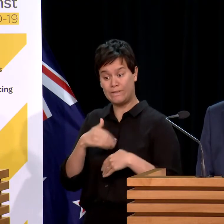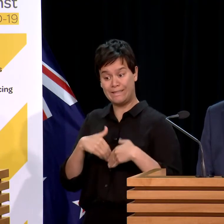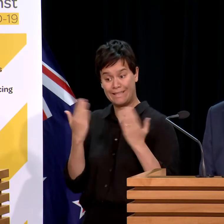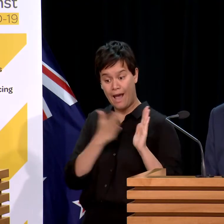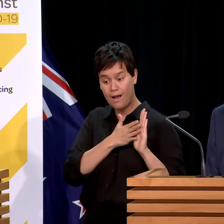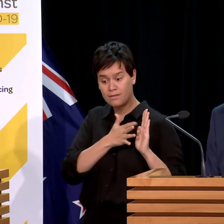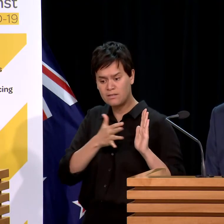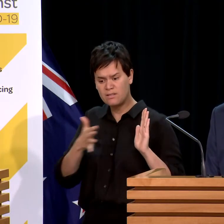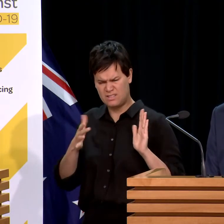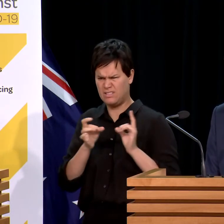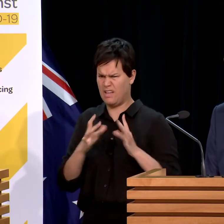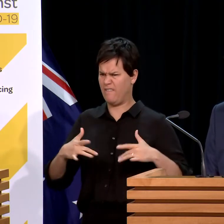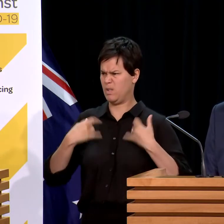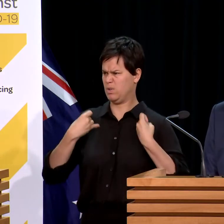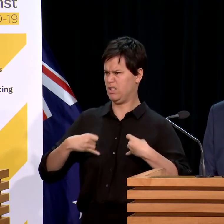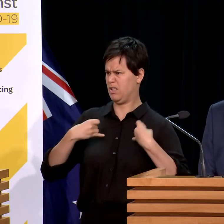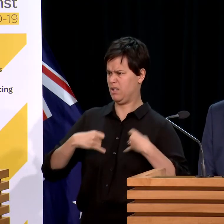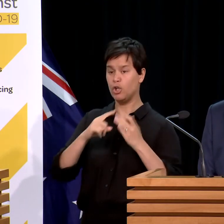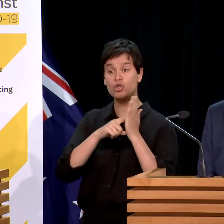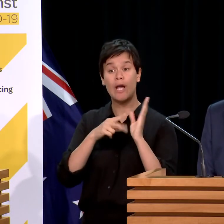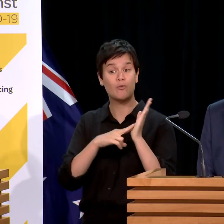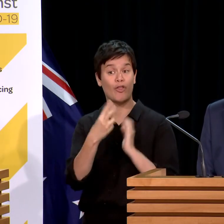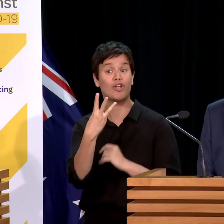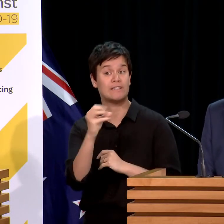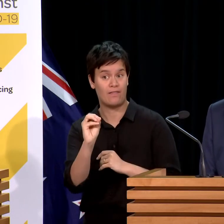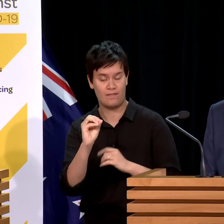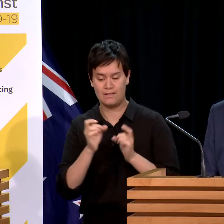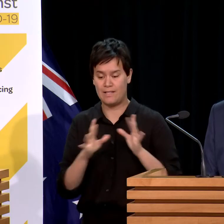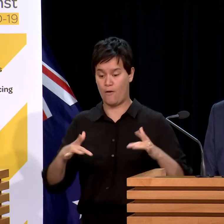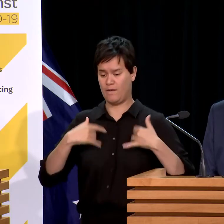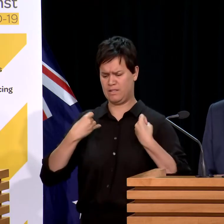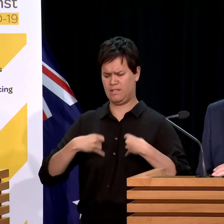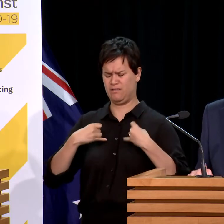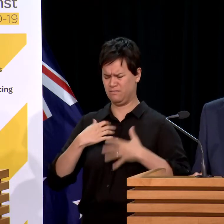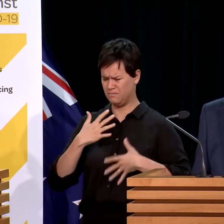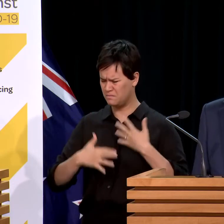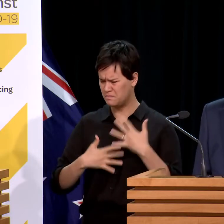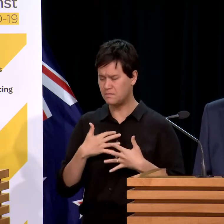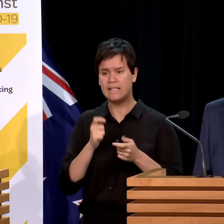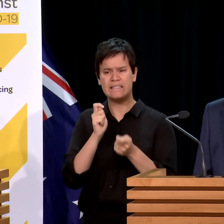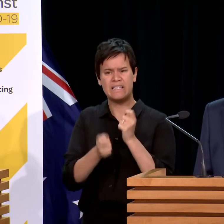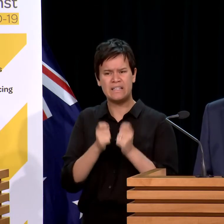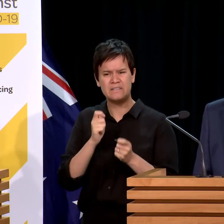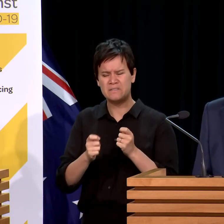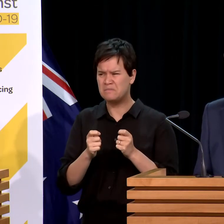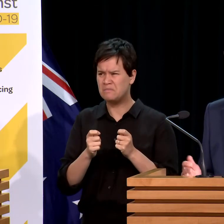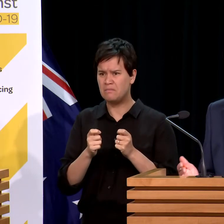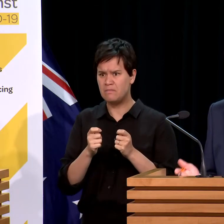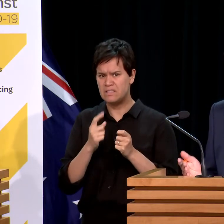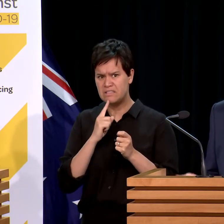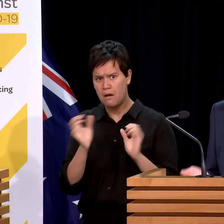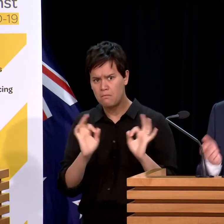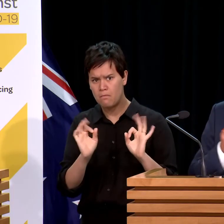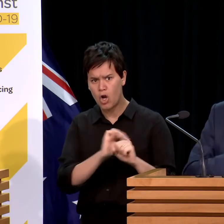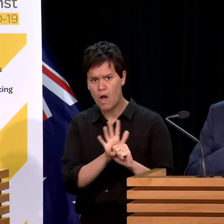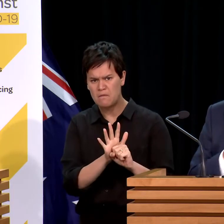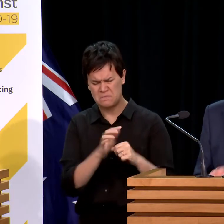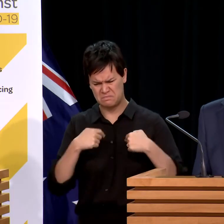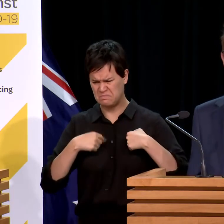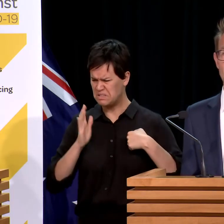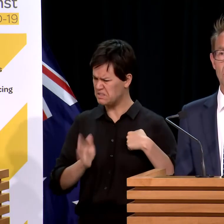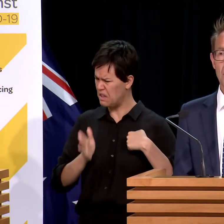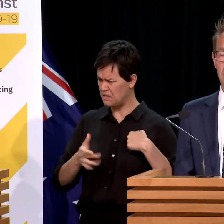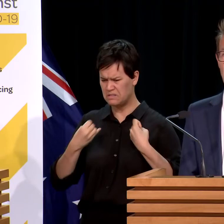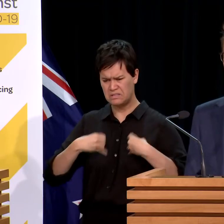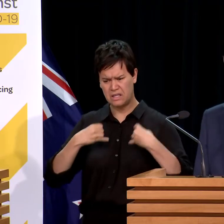2 consecutive days because she continued to be symptomatic, and it was the test which was undertaken by a mobile testing unit going